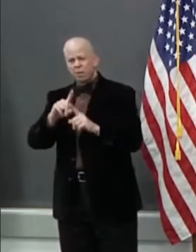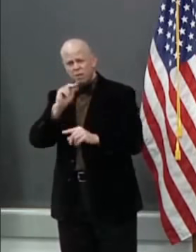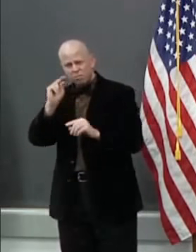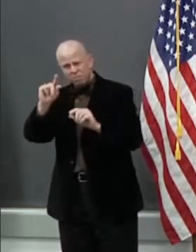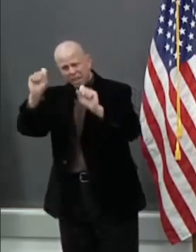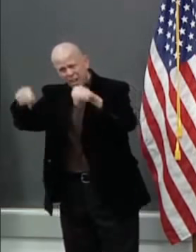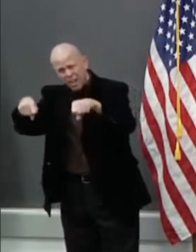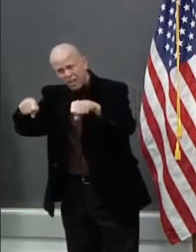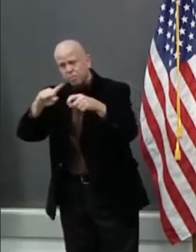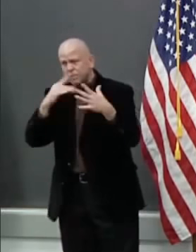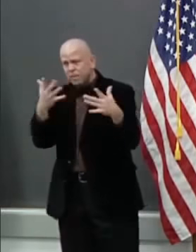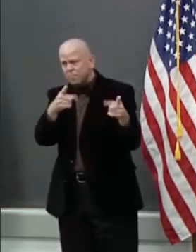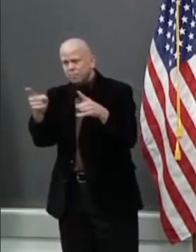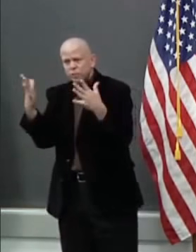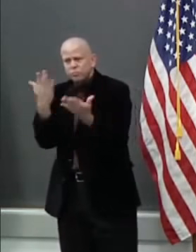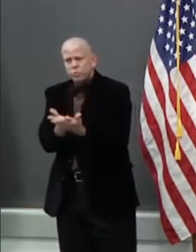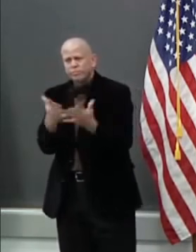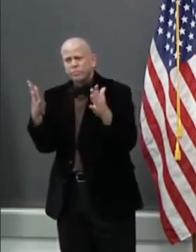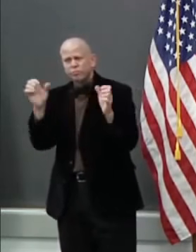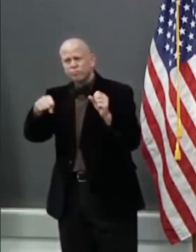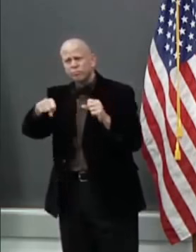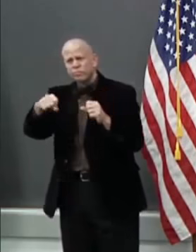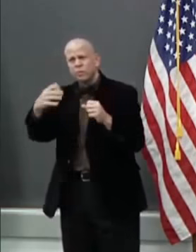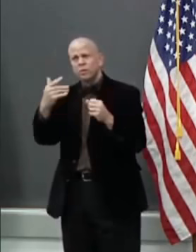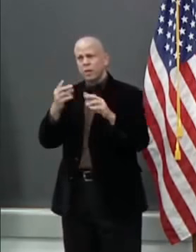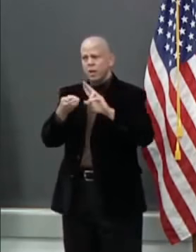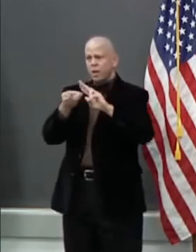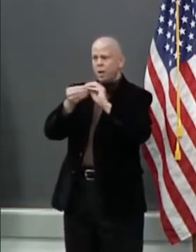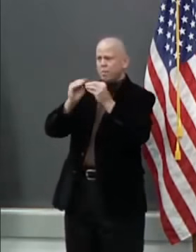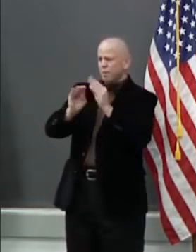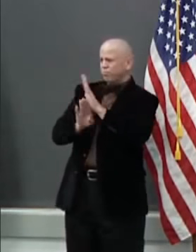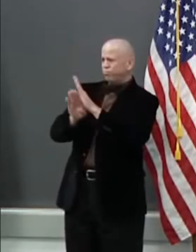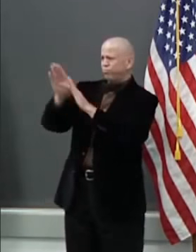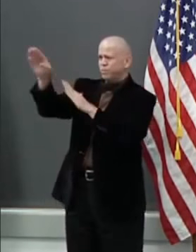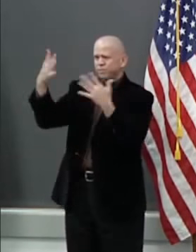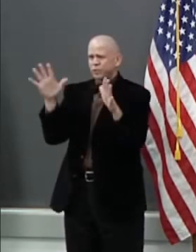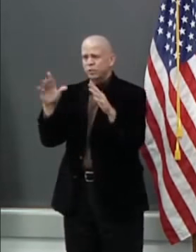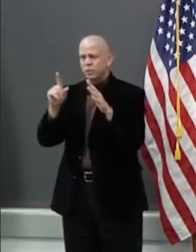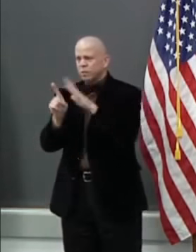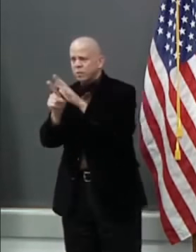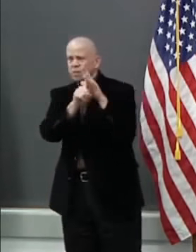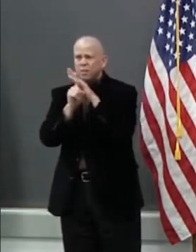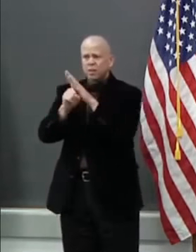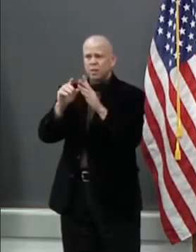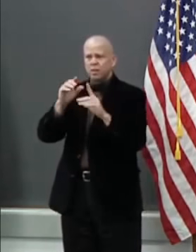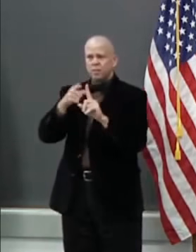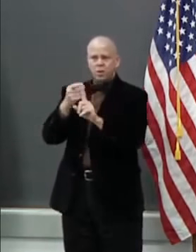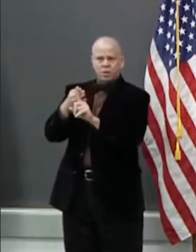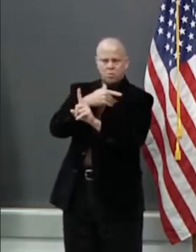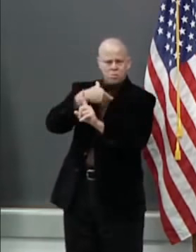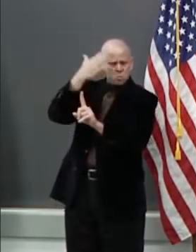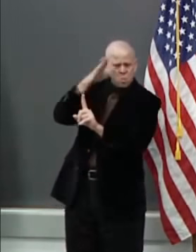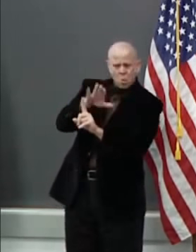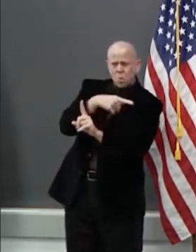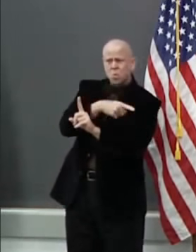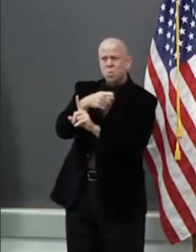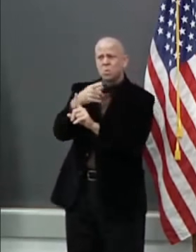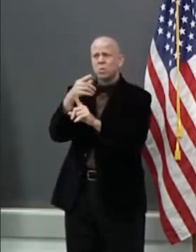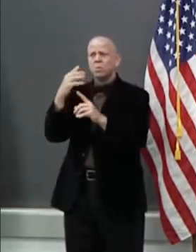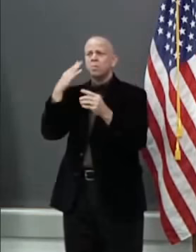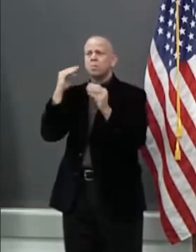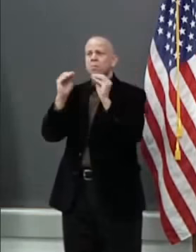rise, we are seeing more cases we can't trace back to a spread. And that's because more people are out there without symptoms. And our public